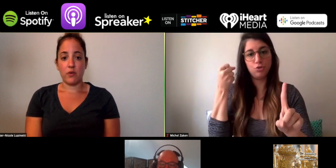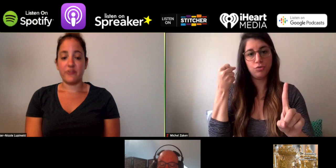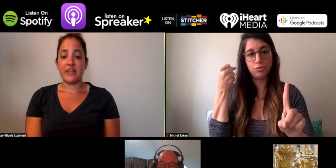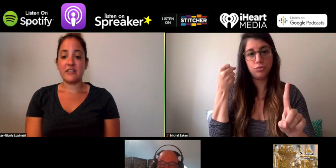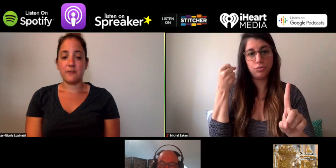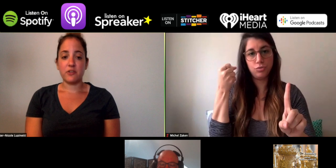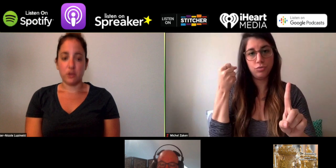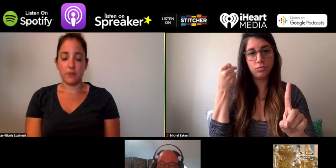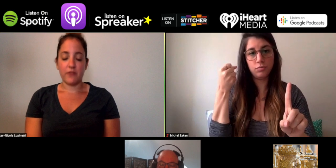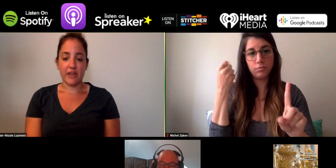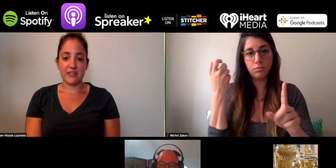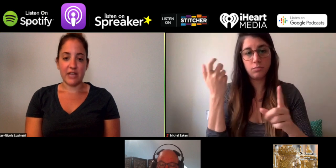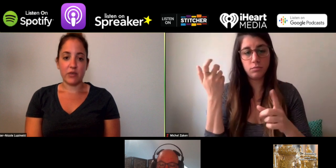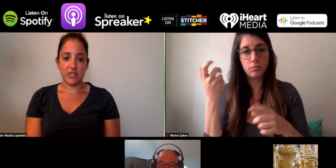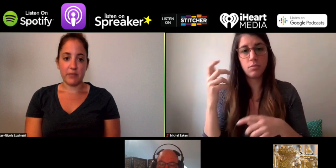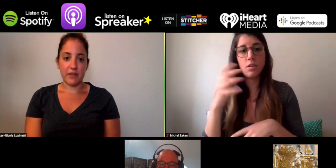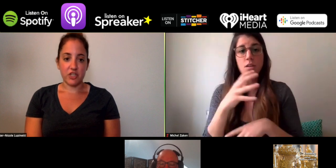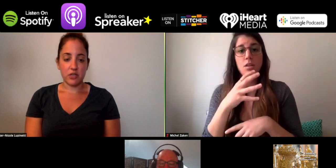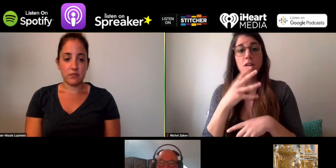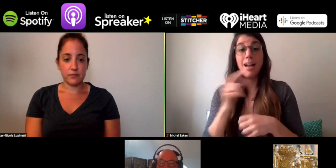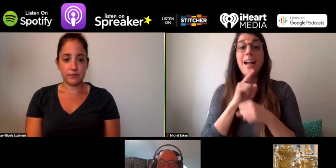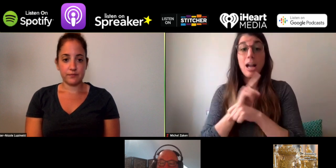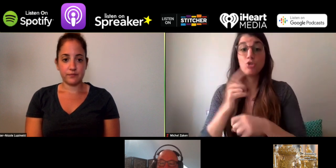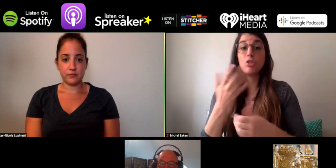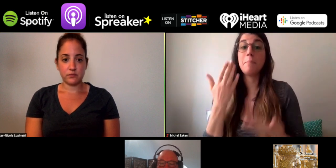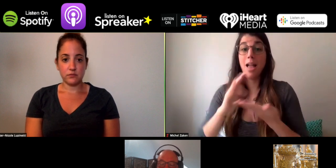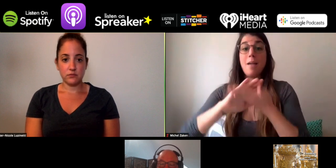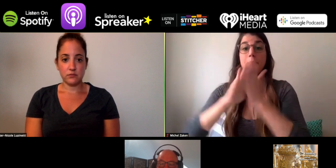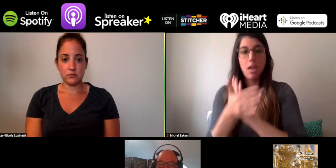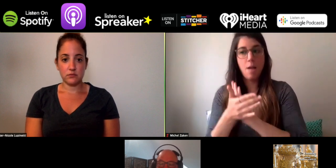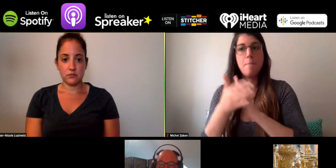So that's the official term for that is language deprivation.